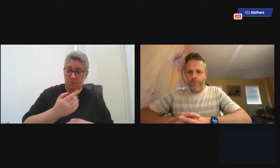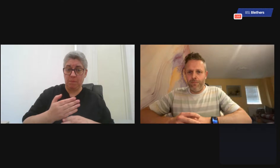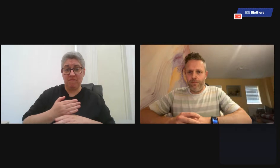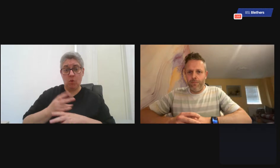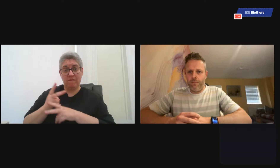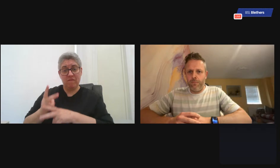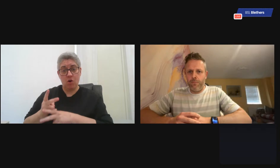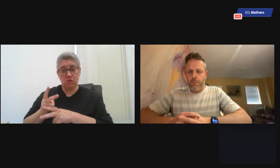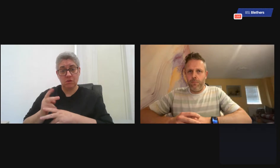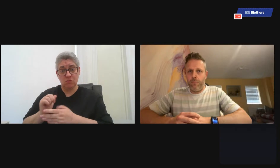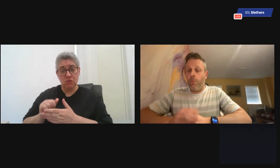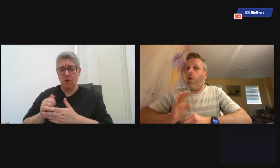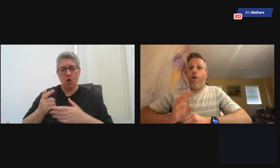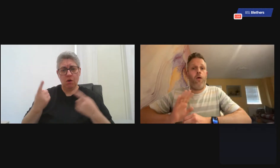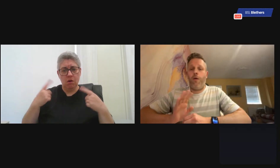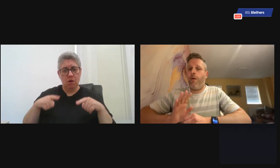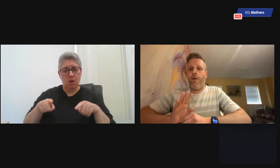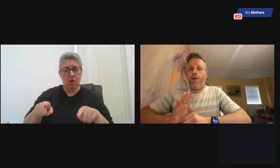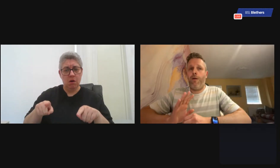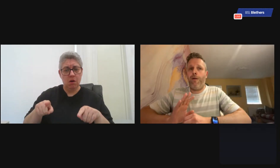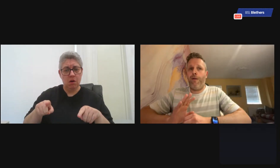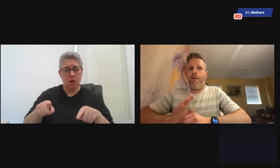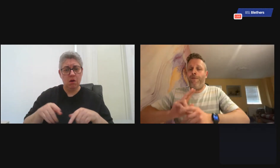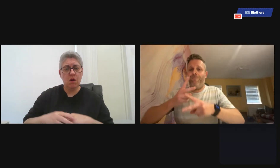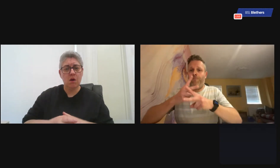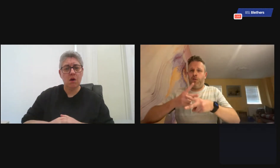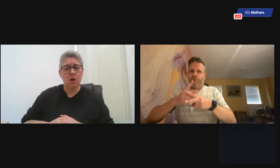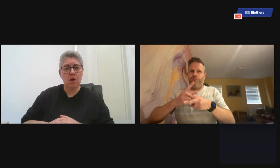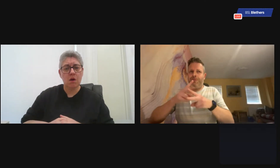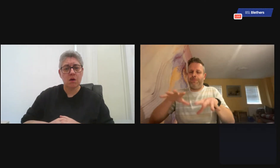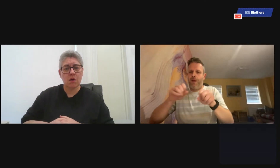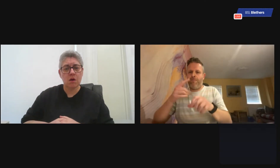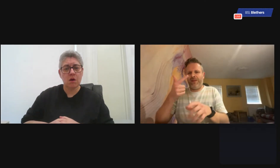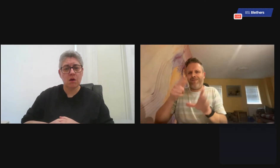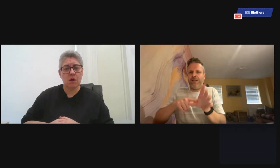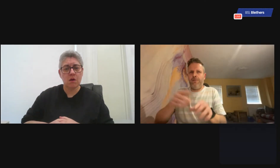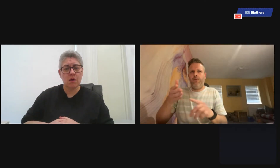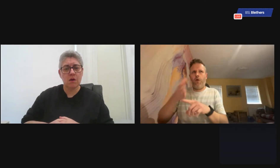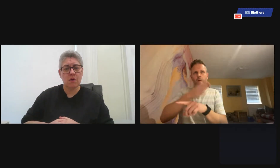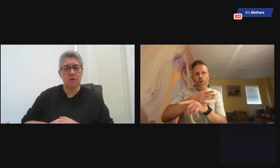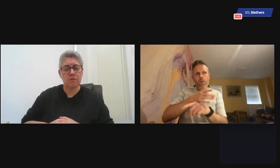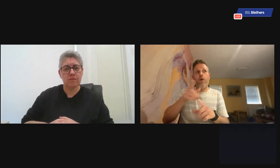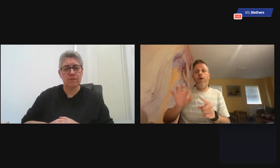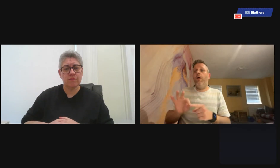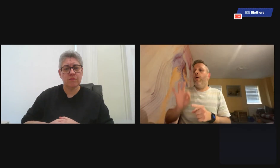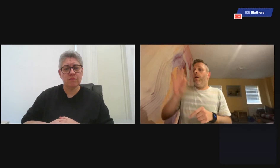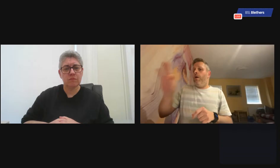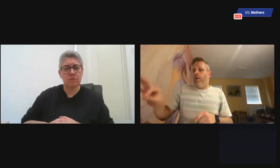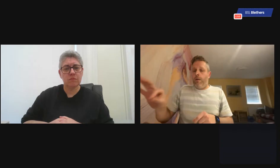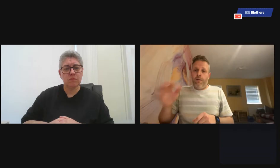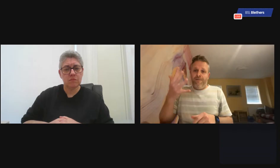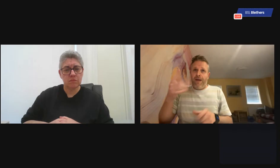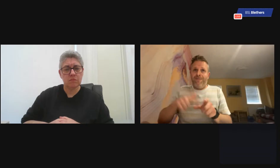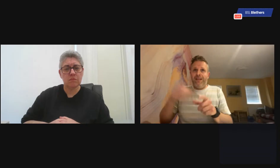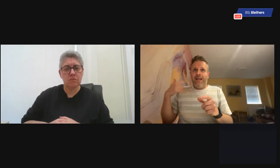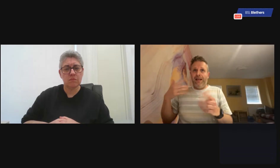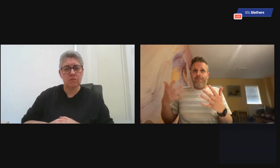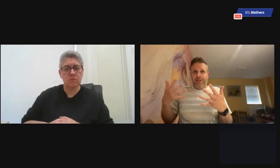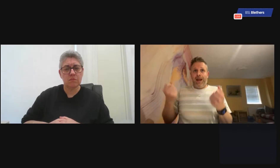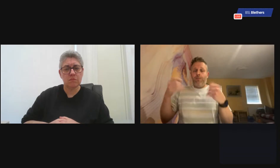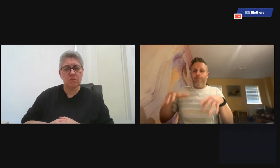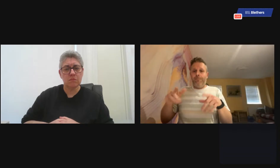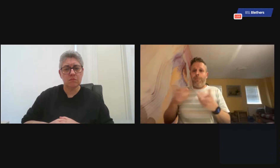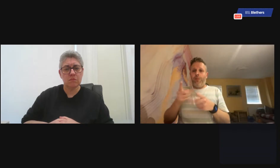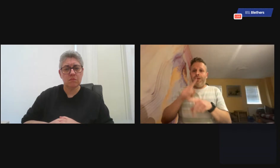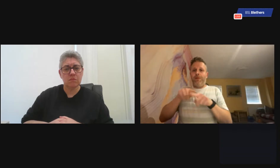in that medical situation. So did you do that first and then go on to foster caring, or were you doing both at the